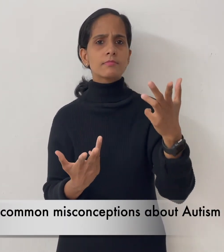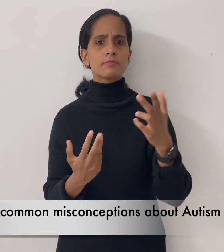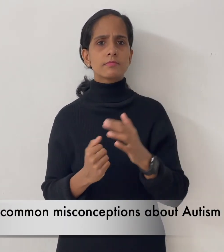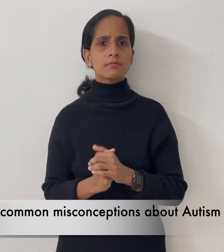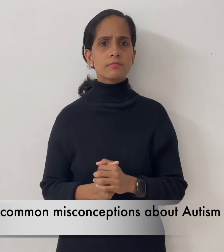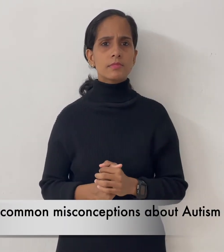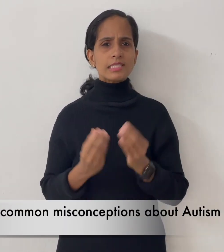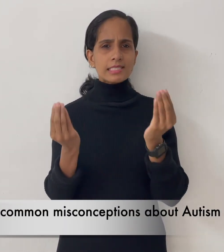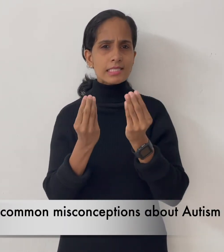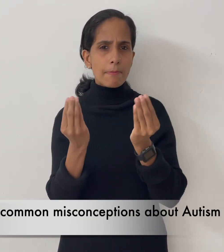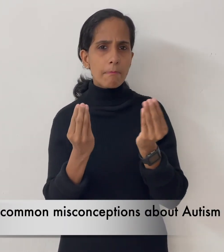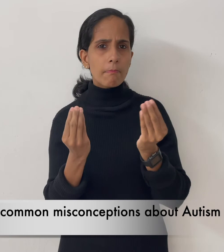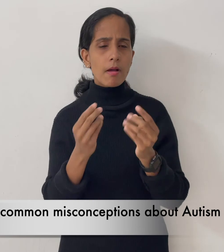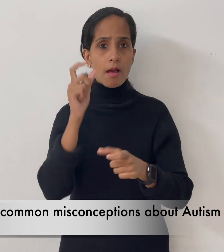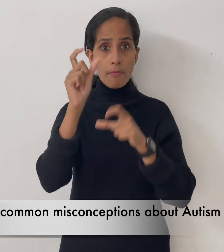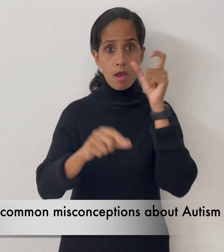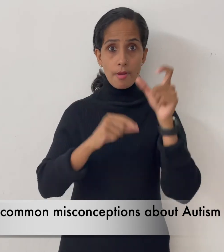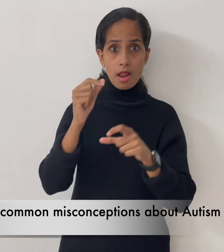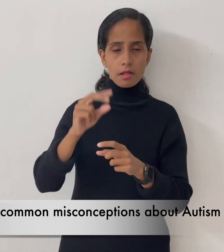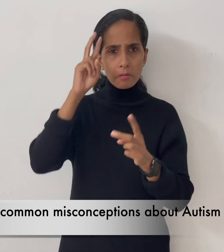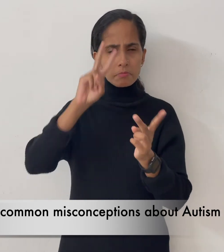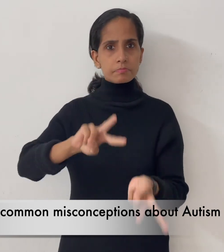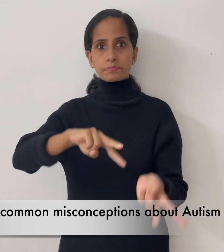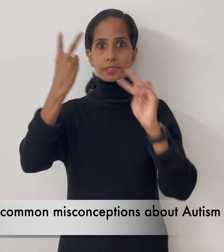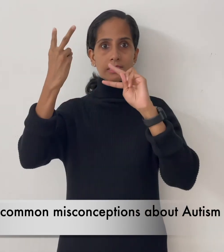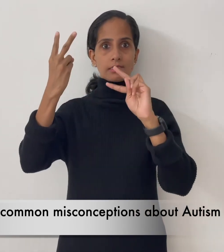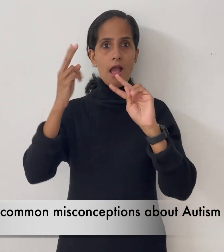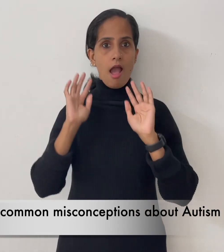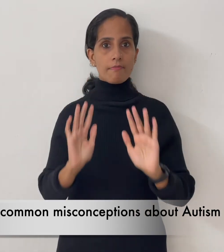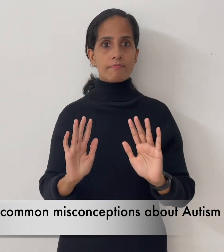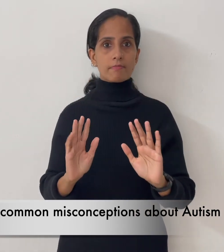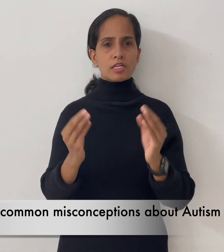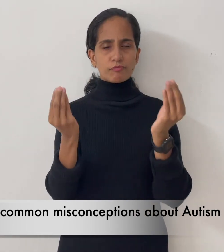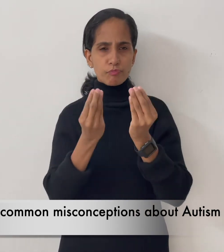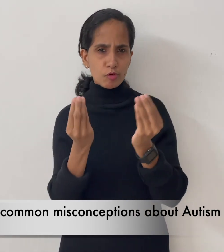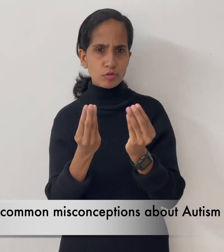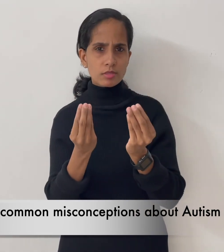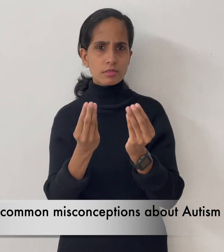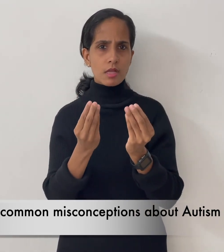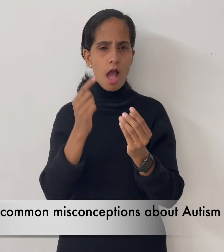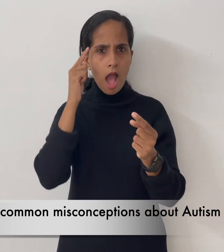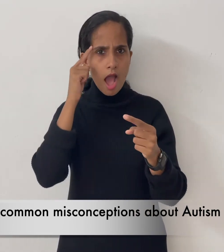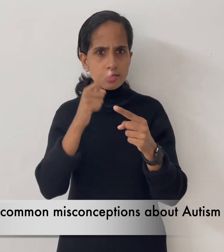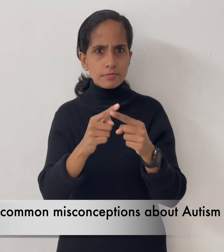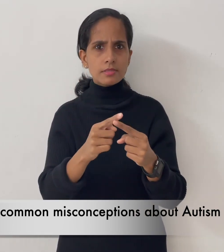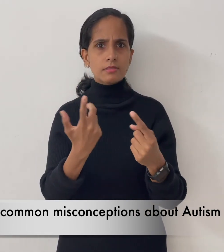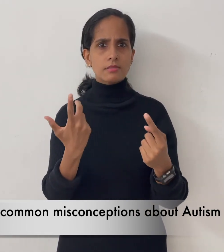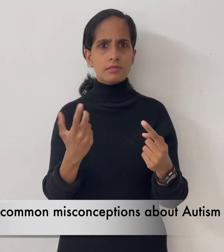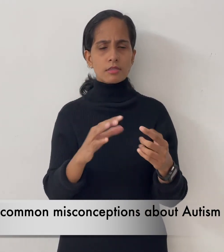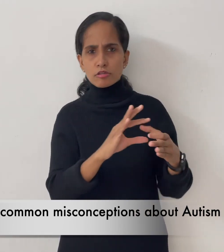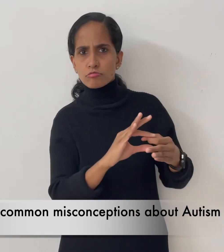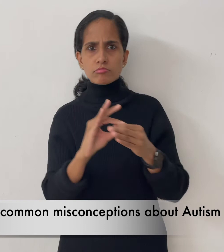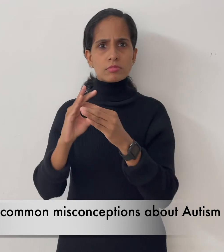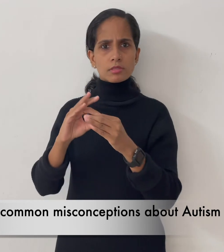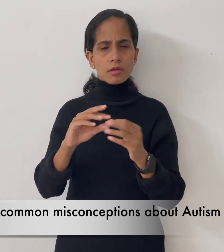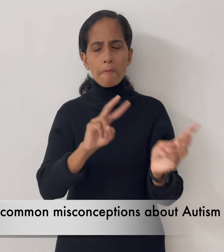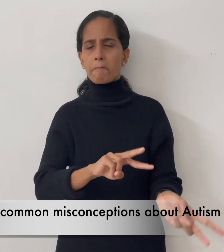We will share some common misconceptions associated with autism.